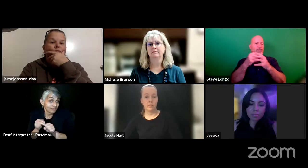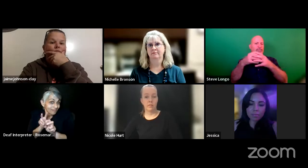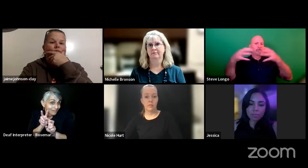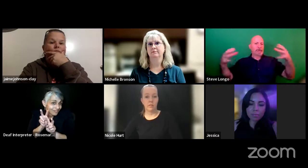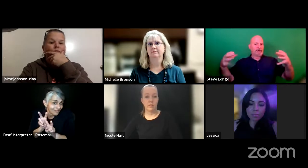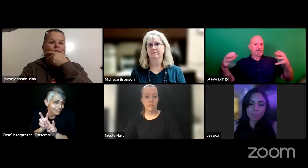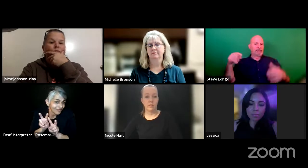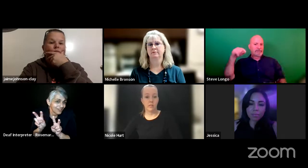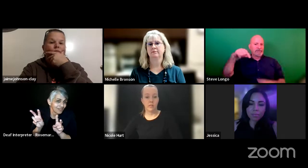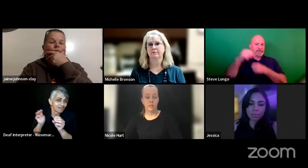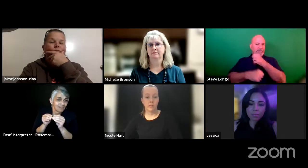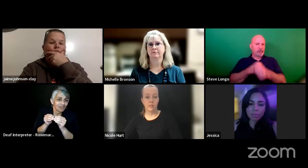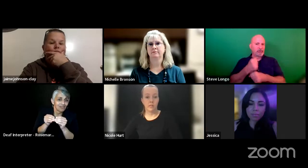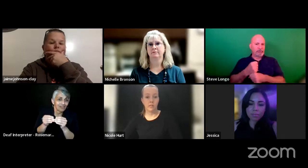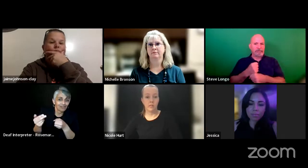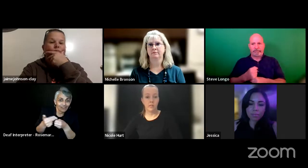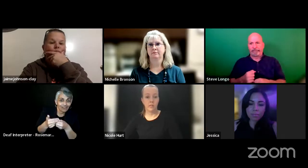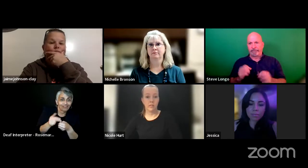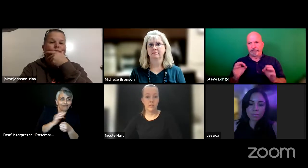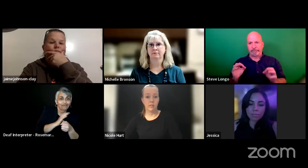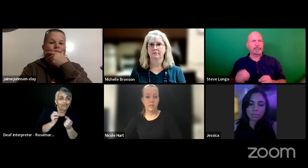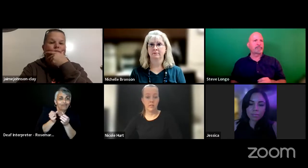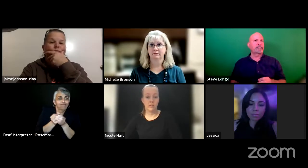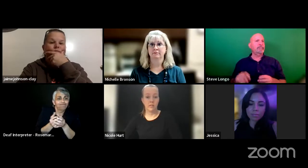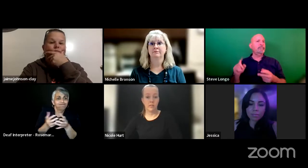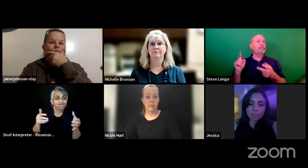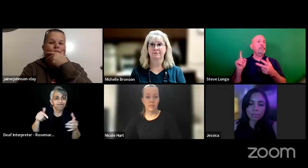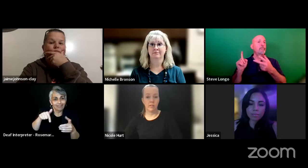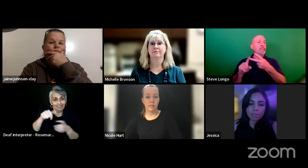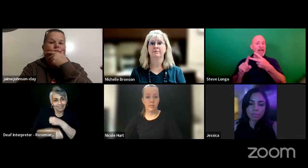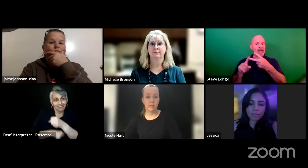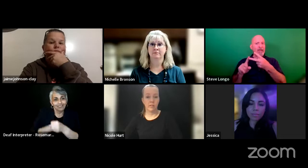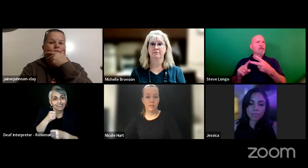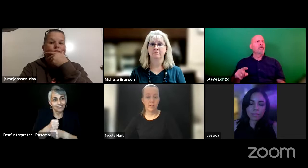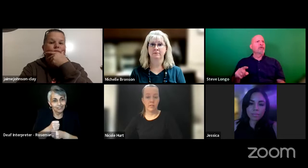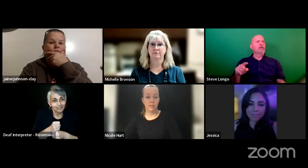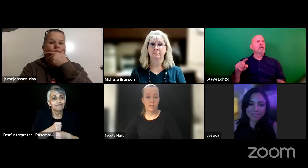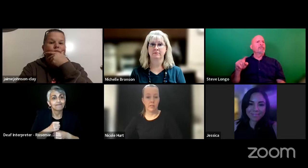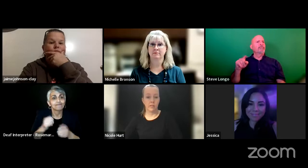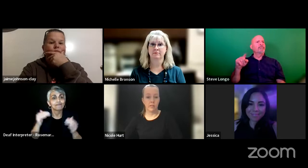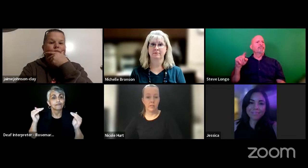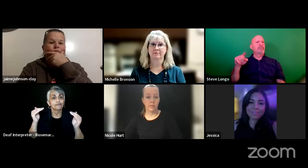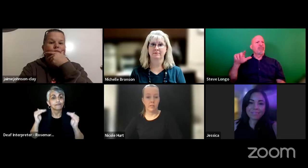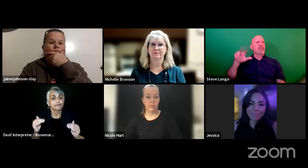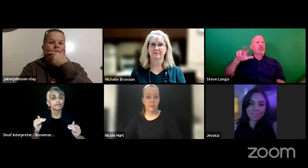members Michelle talked about, so we do hope to grow the board this year. We look forward to that.